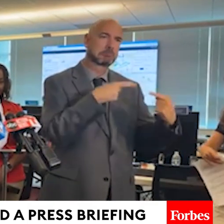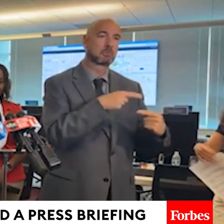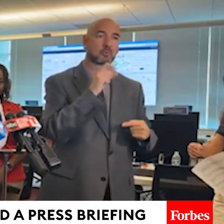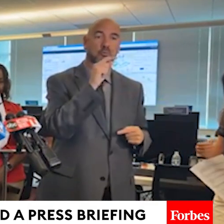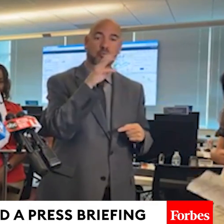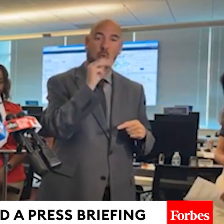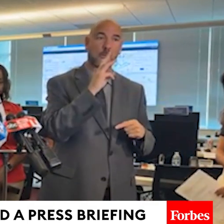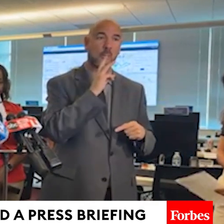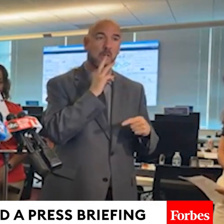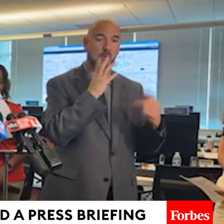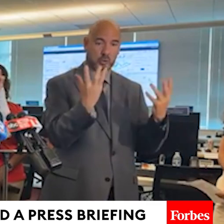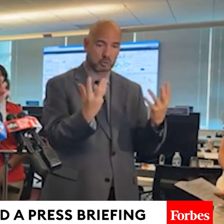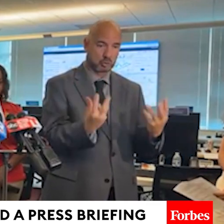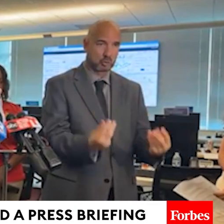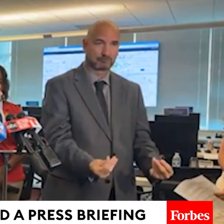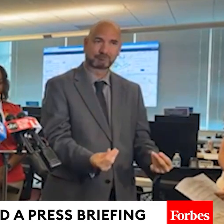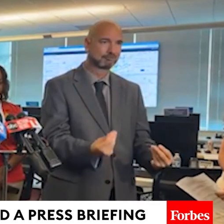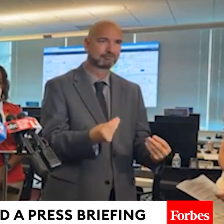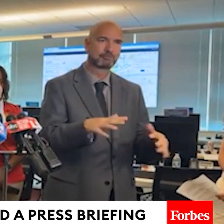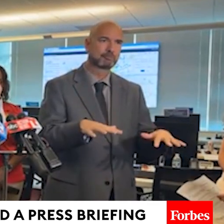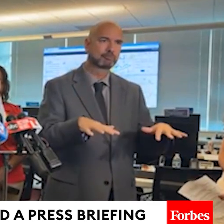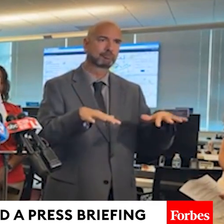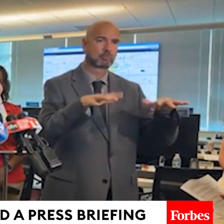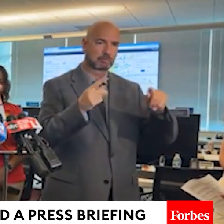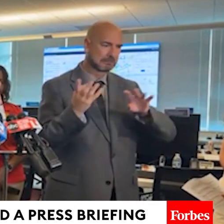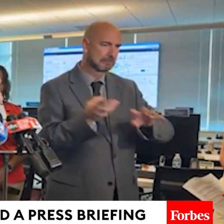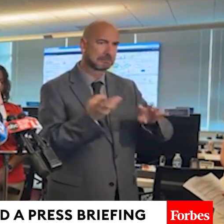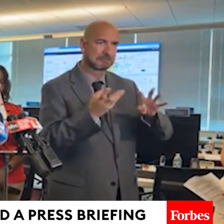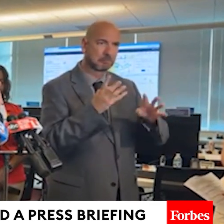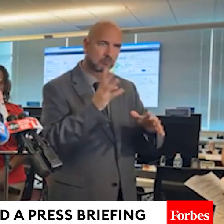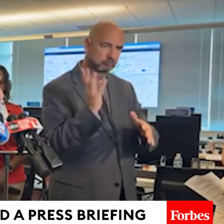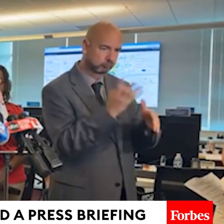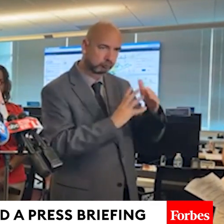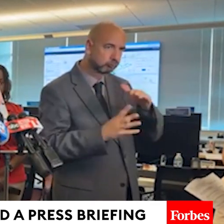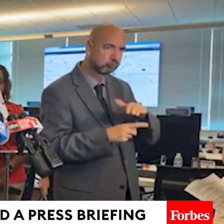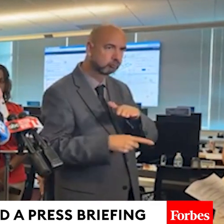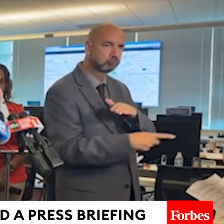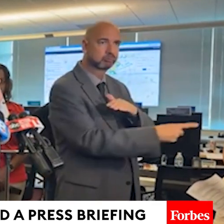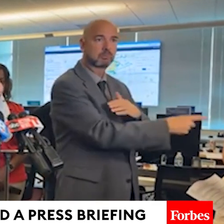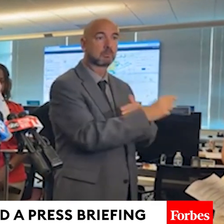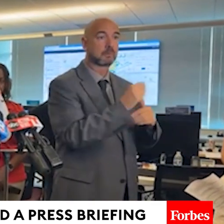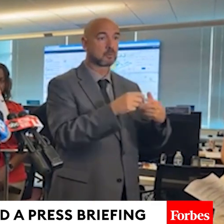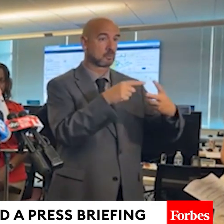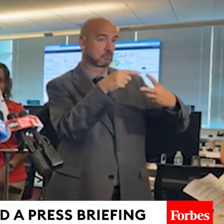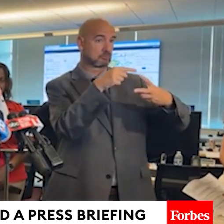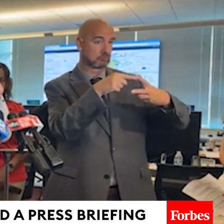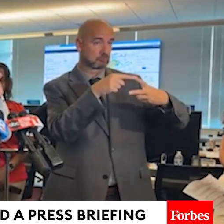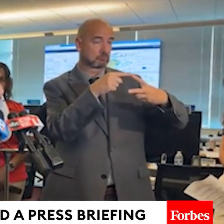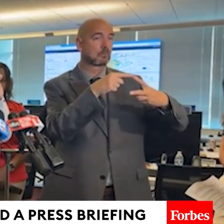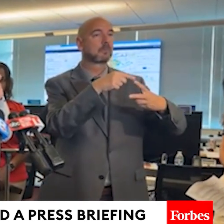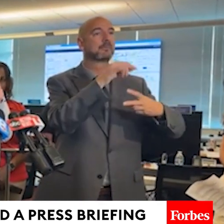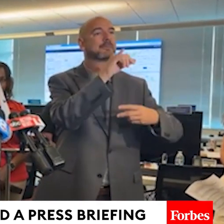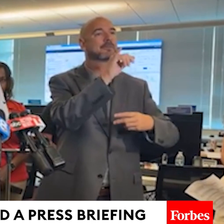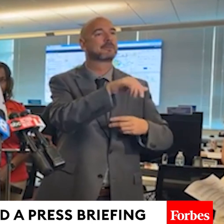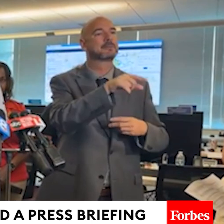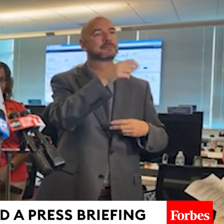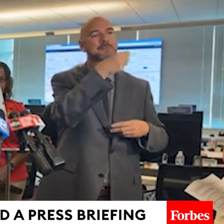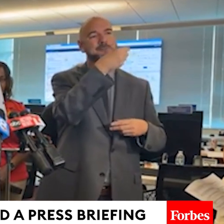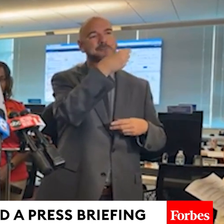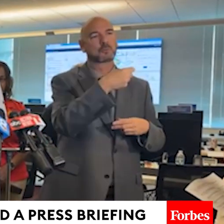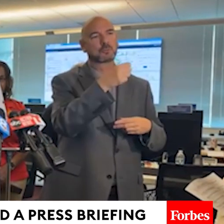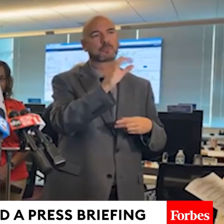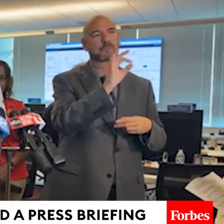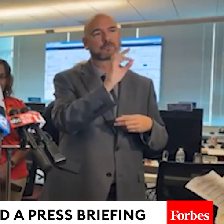stormwater out of the communities. The one area is over south of Fowler between